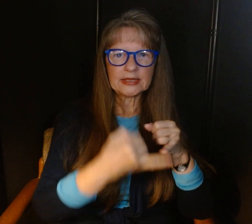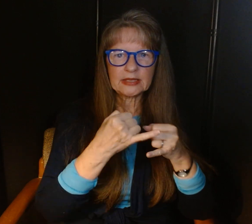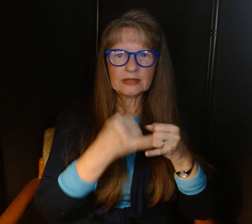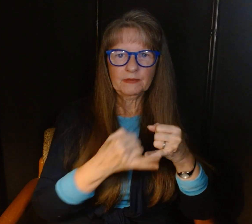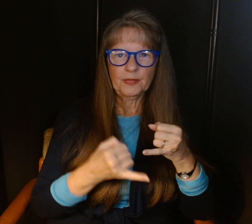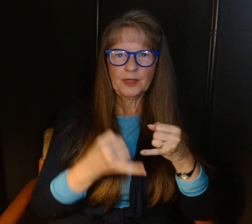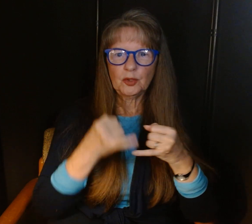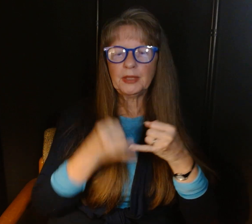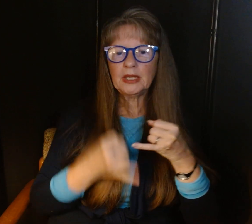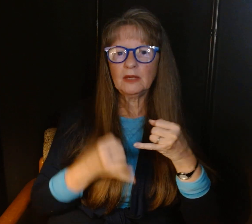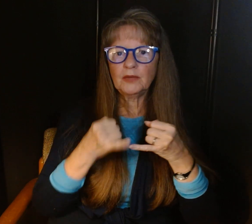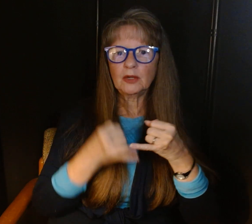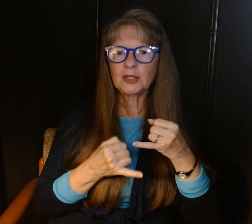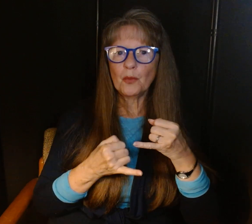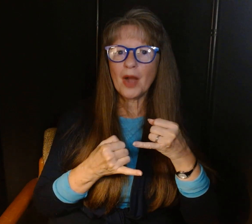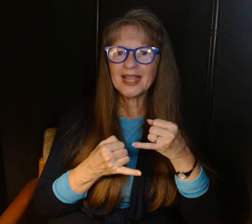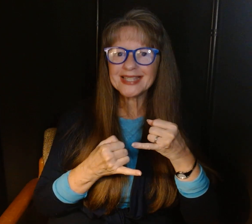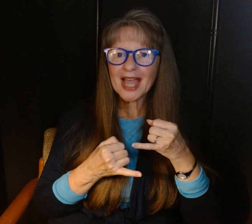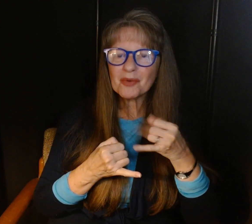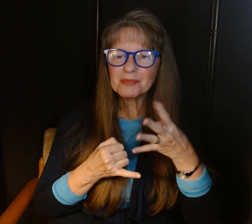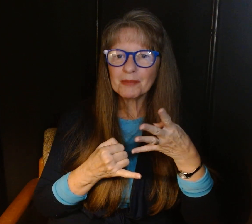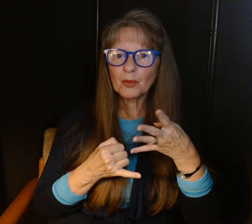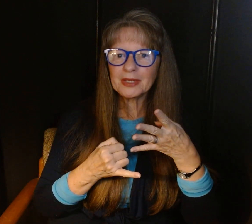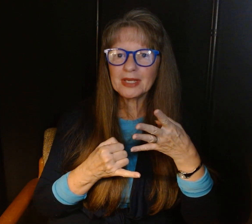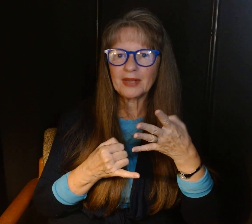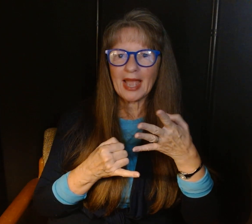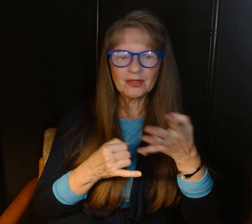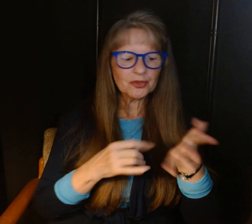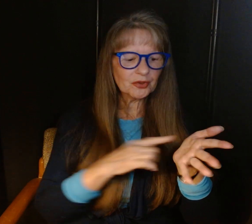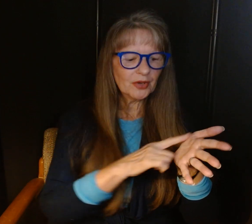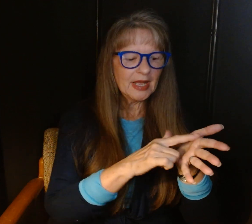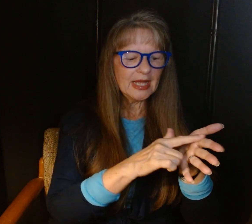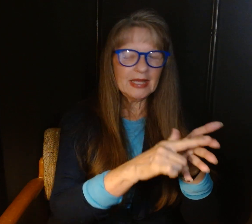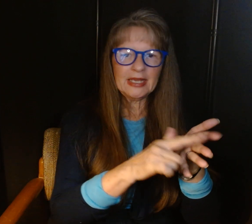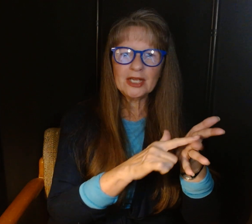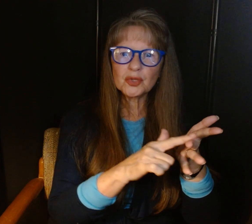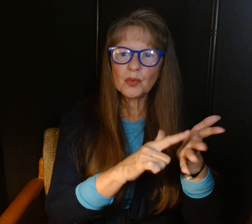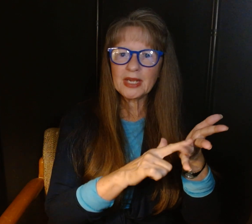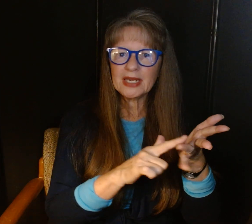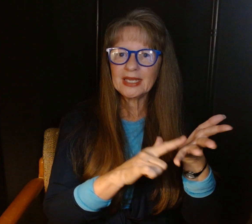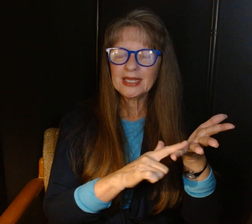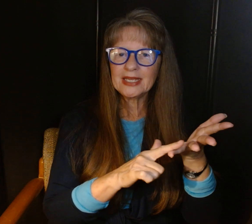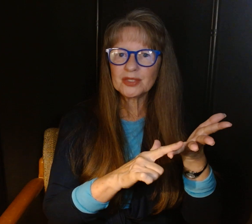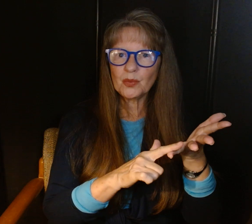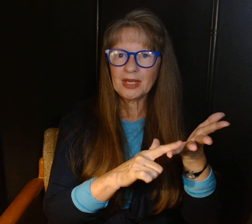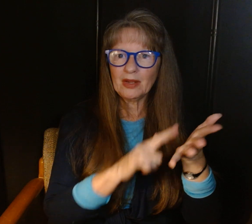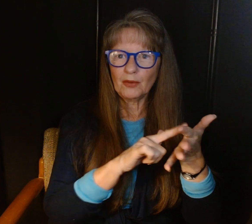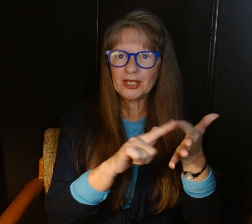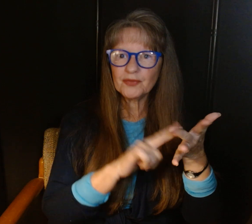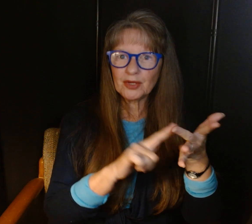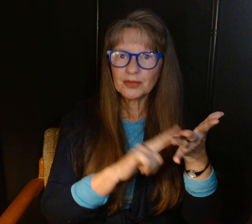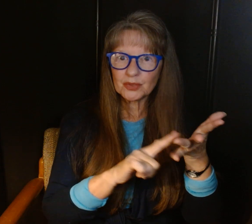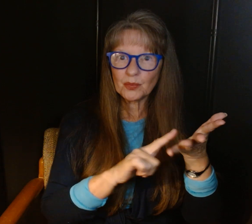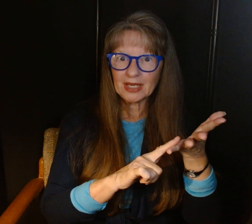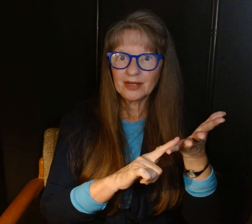Last. Your pinky fingers. And why is that? Remember, we did our calendar, and each week is a week, or each finger is a week,